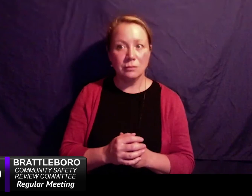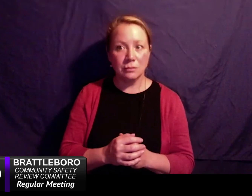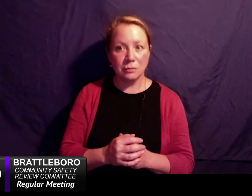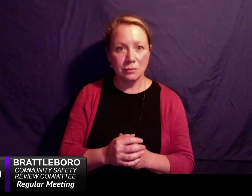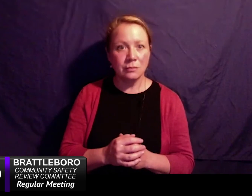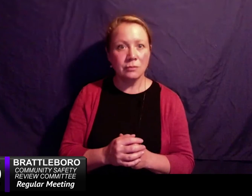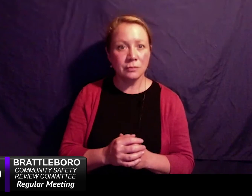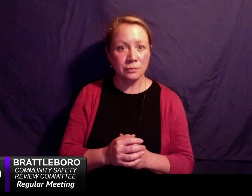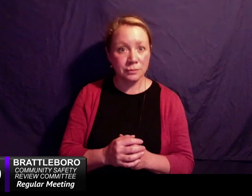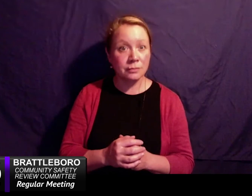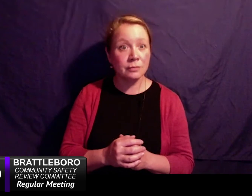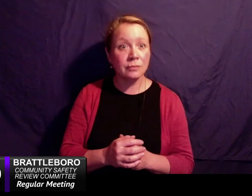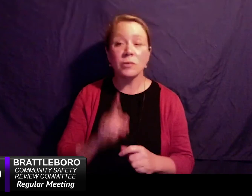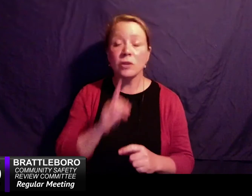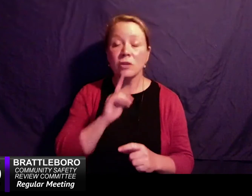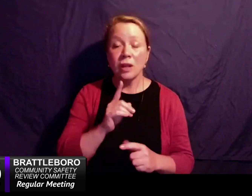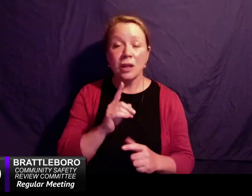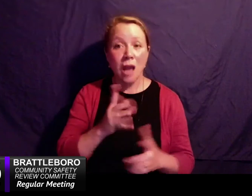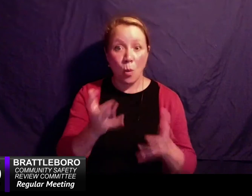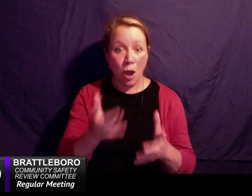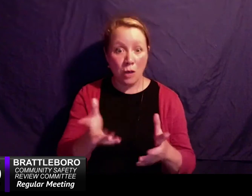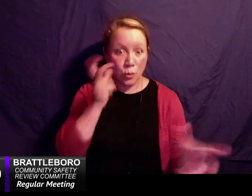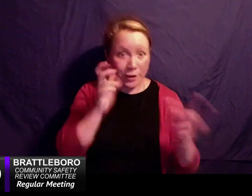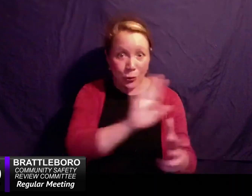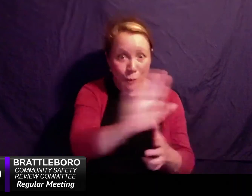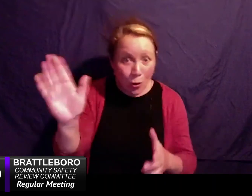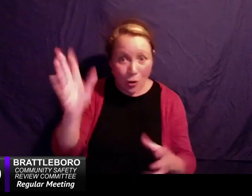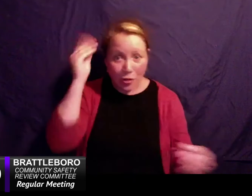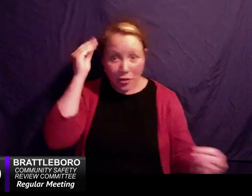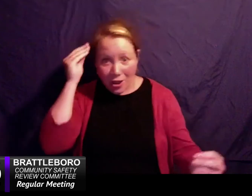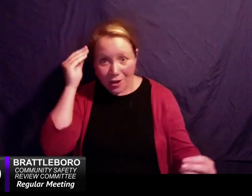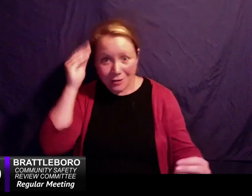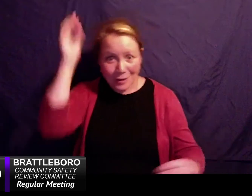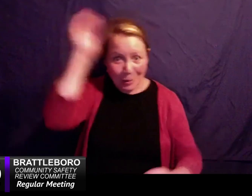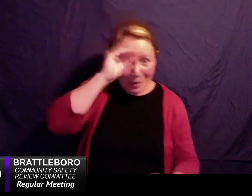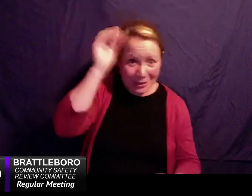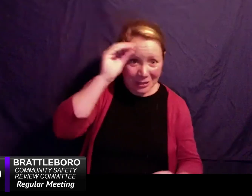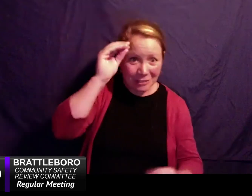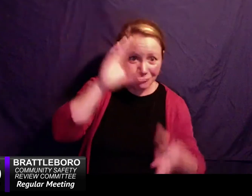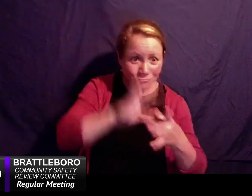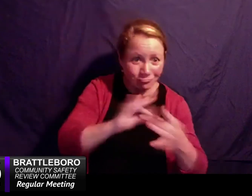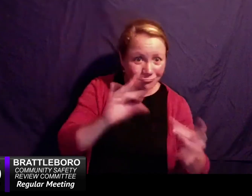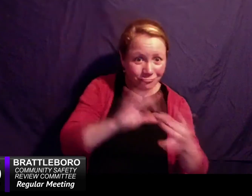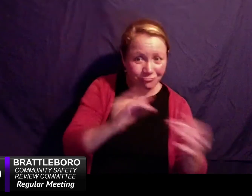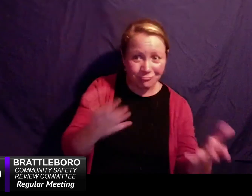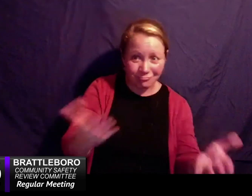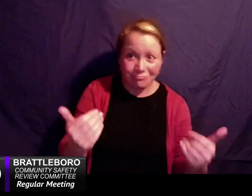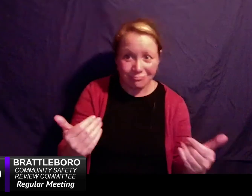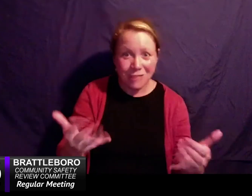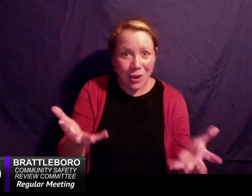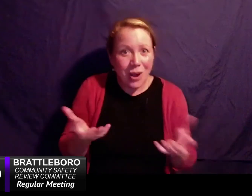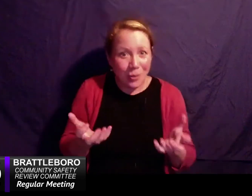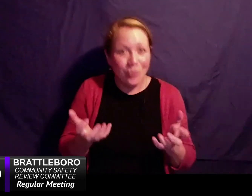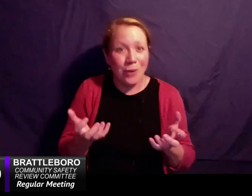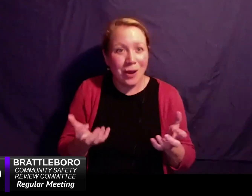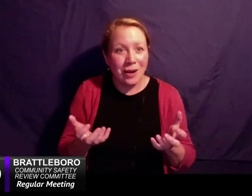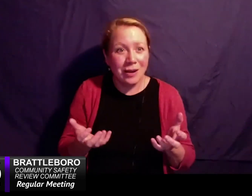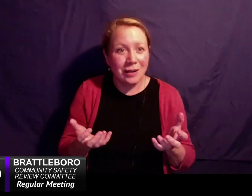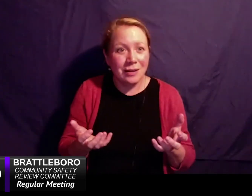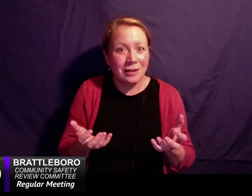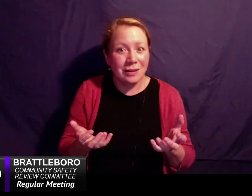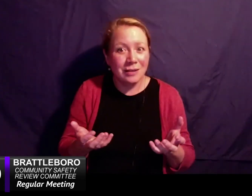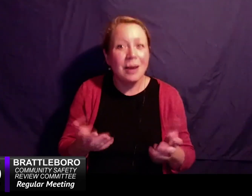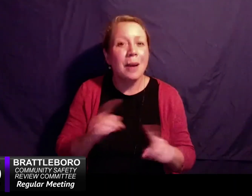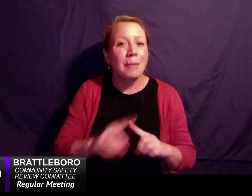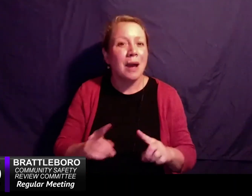I'd love to hear from the committee and to hear your thoughts, your opinions, your responses, your questions. Maybe before